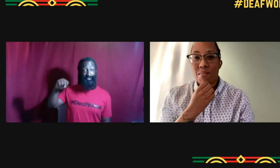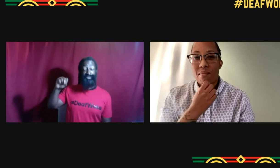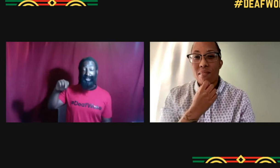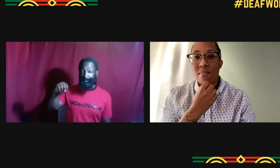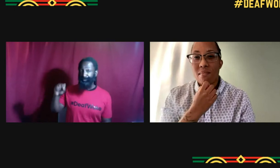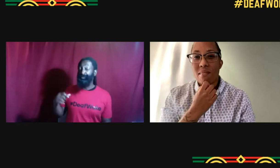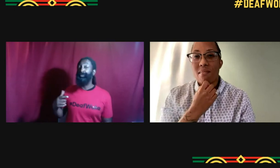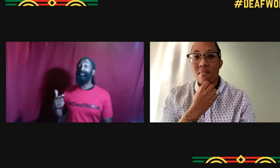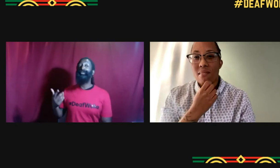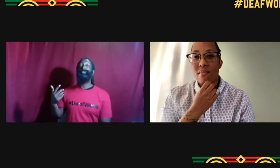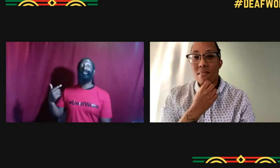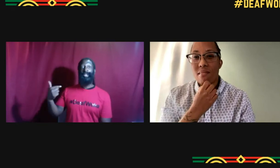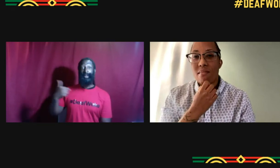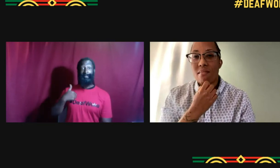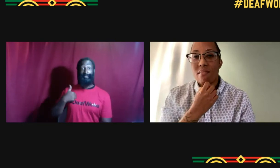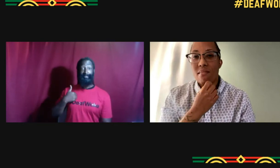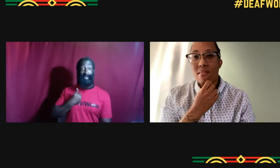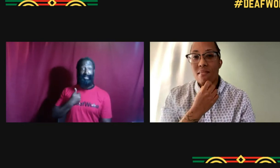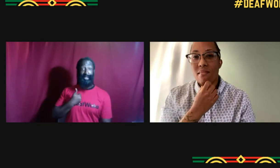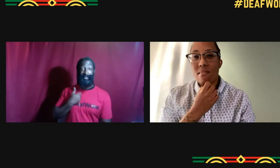can you repeat that question again for me, please?